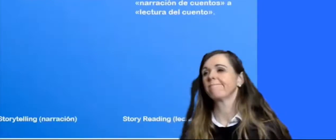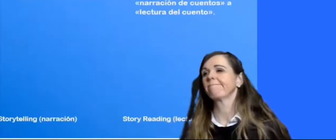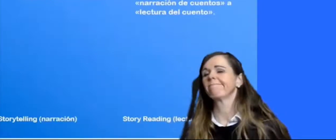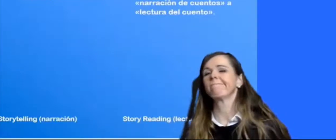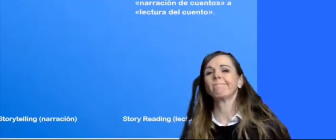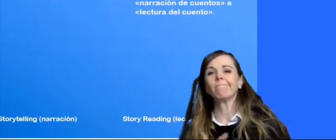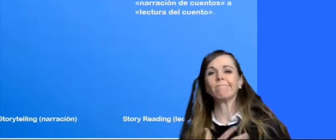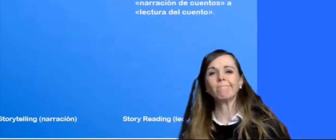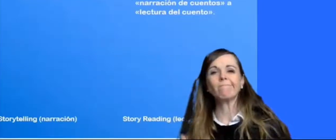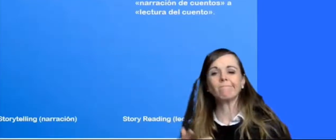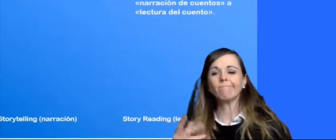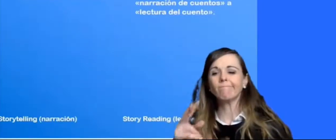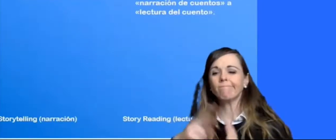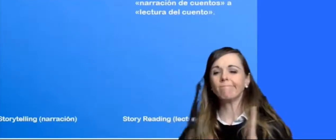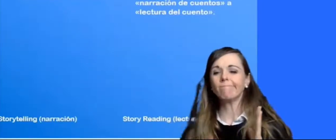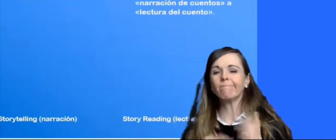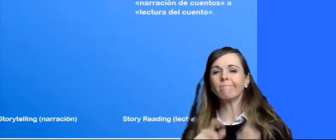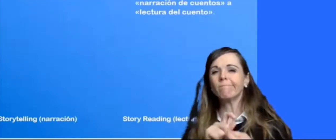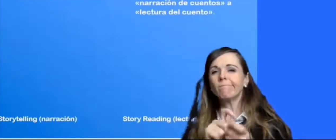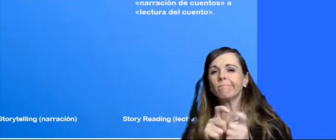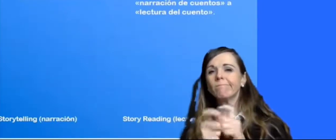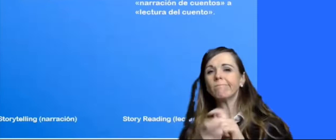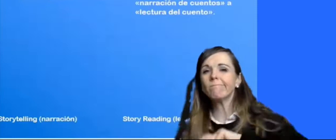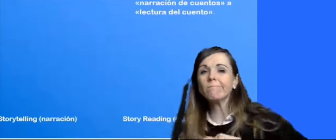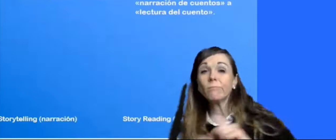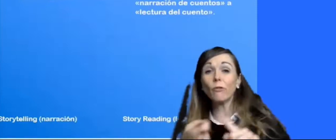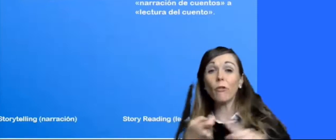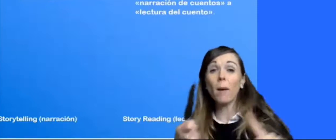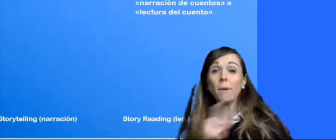Deaf readers typically